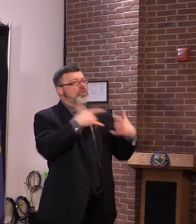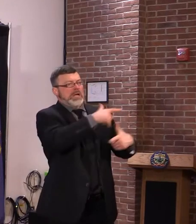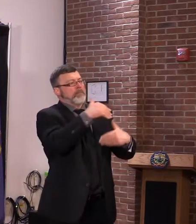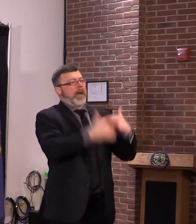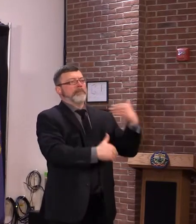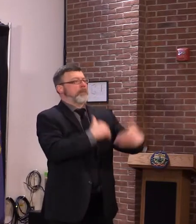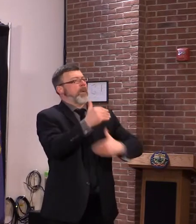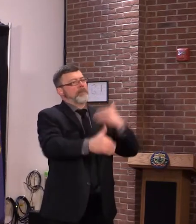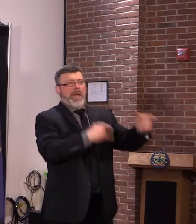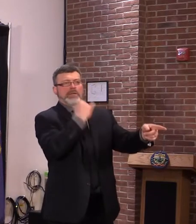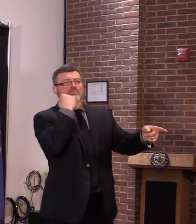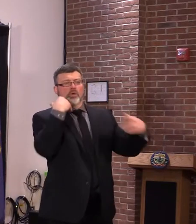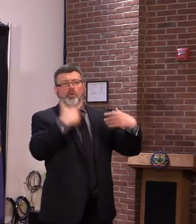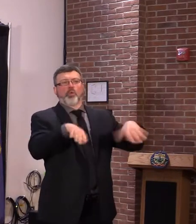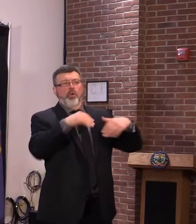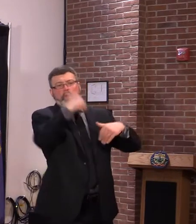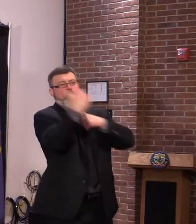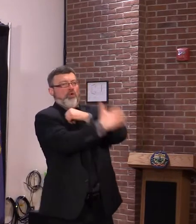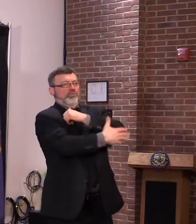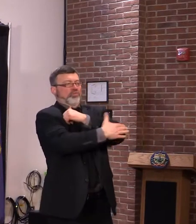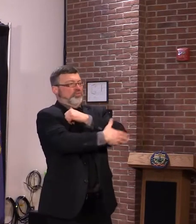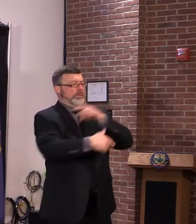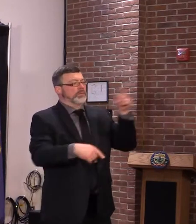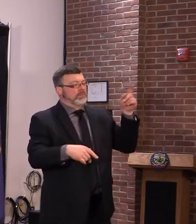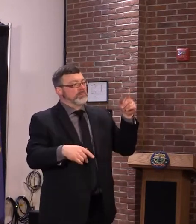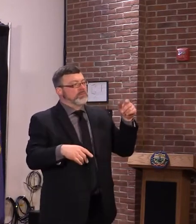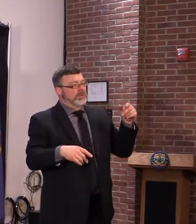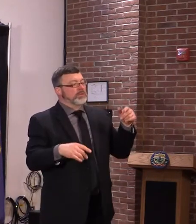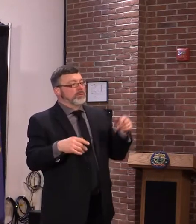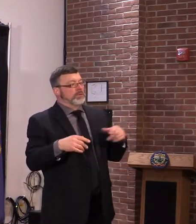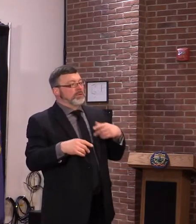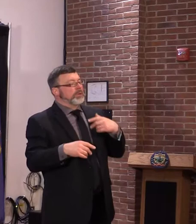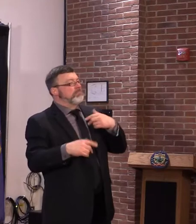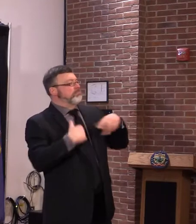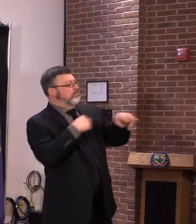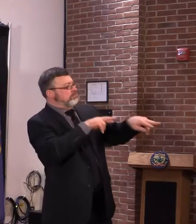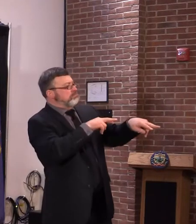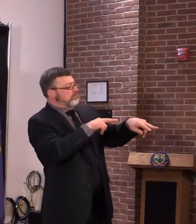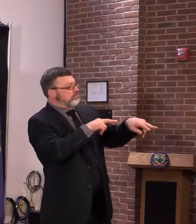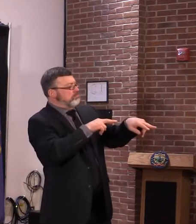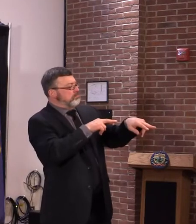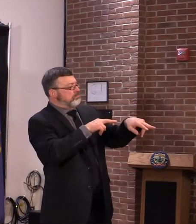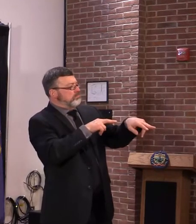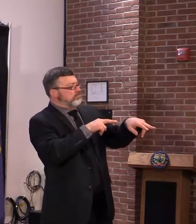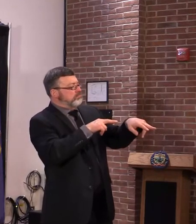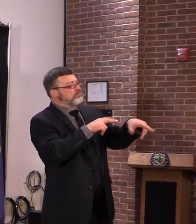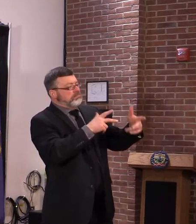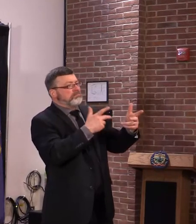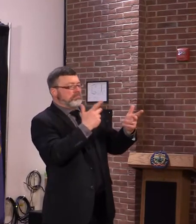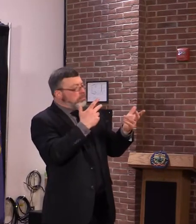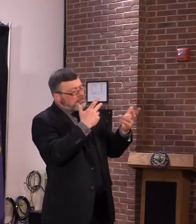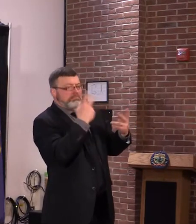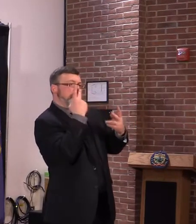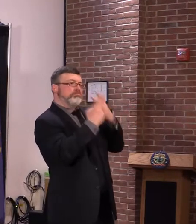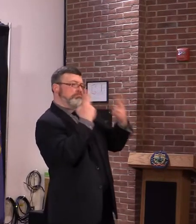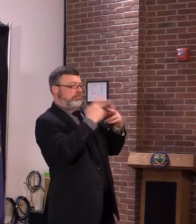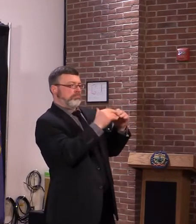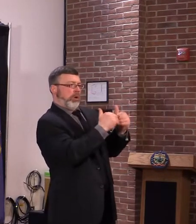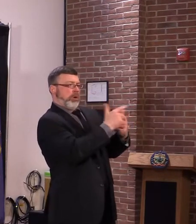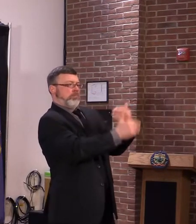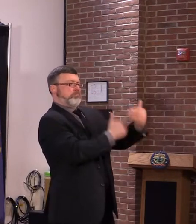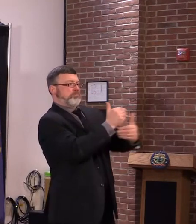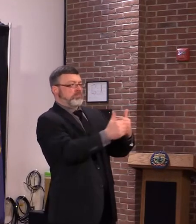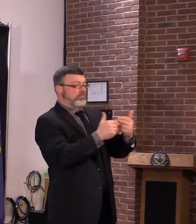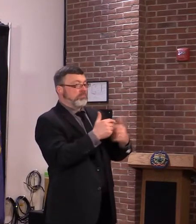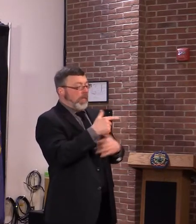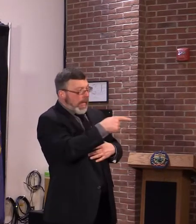though, in the scientific community, do admit that they, too, are still accumulating the data, and they may not have the data yet to fully